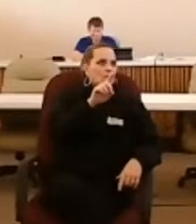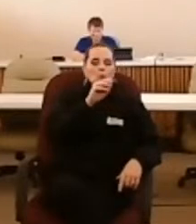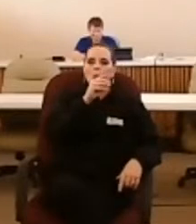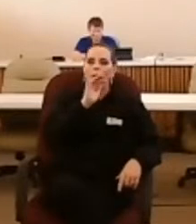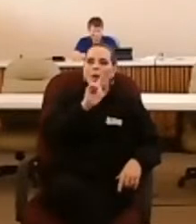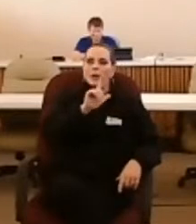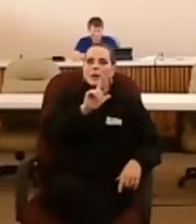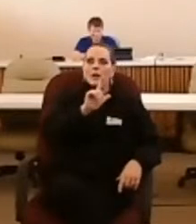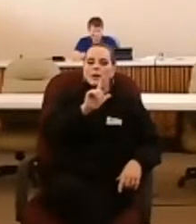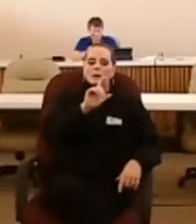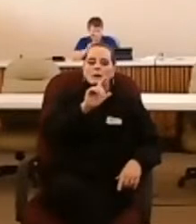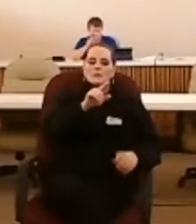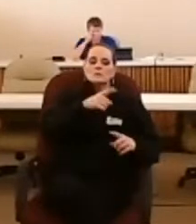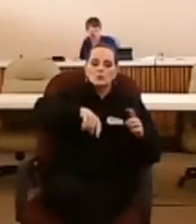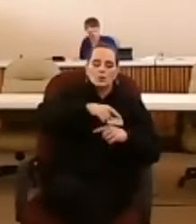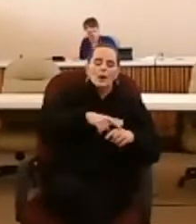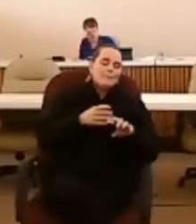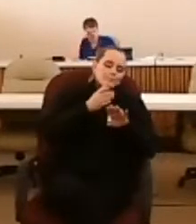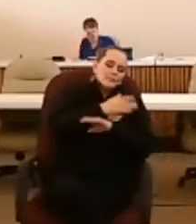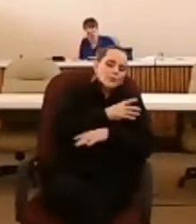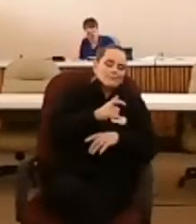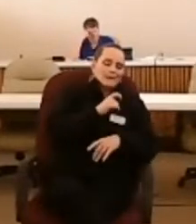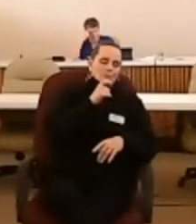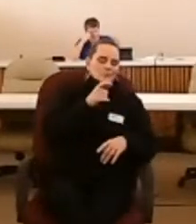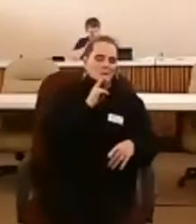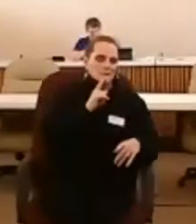But anyway, before they mentioned that, I wasn't going to mention it.